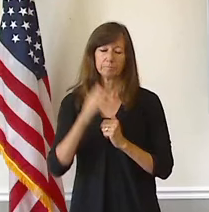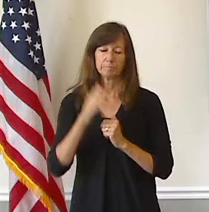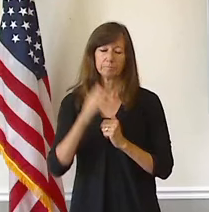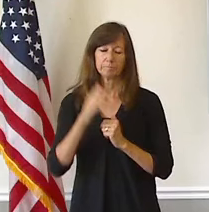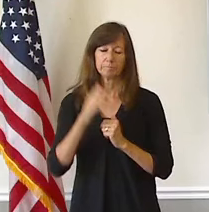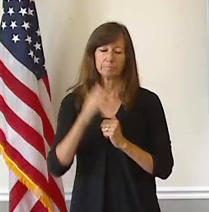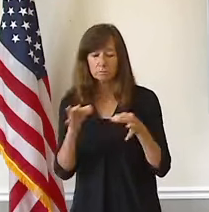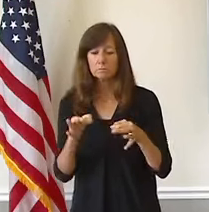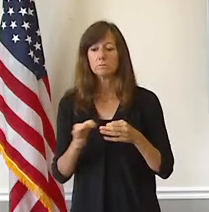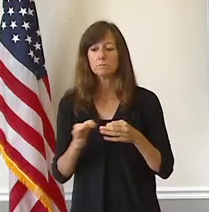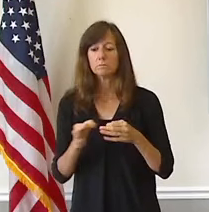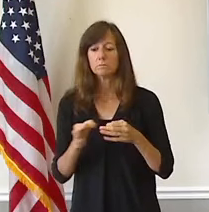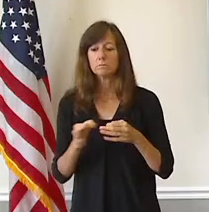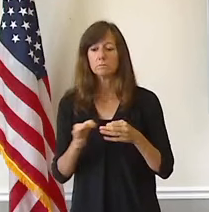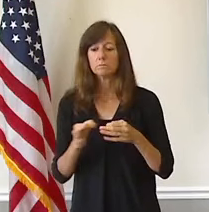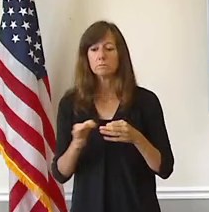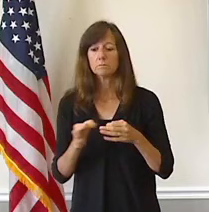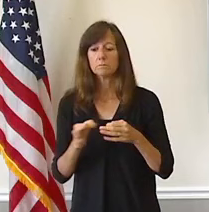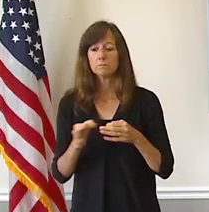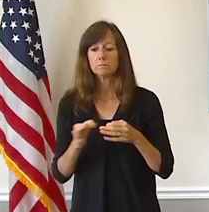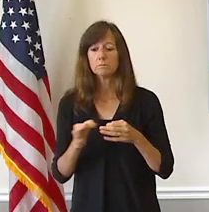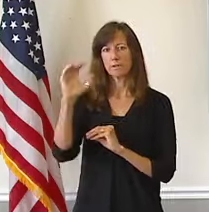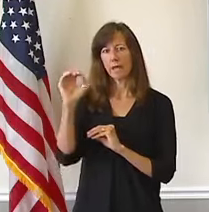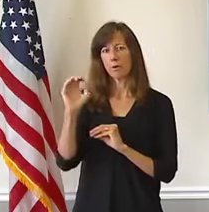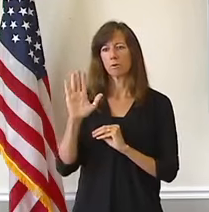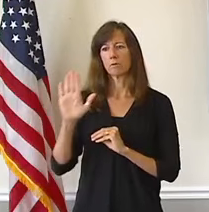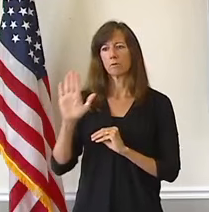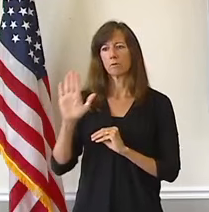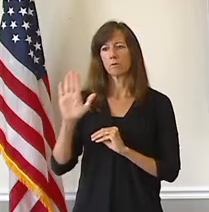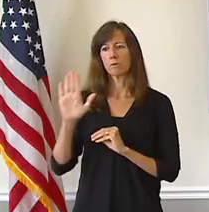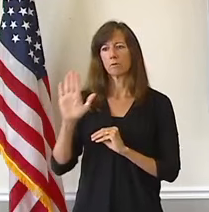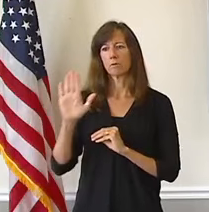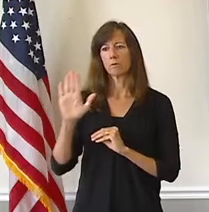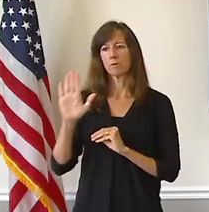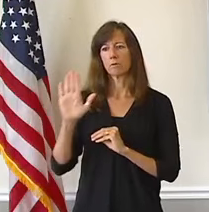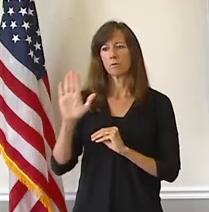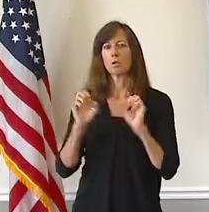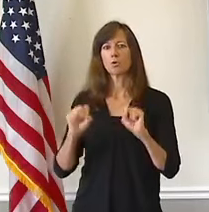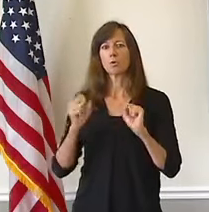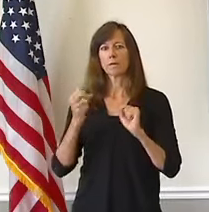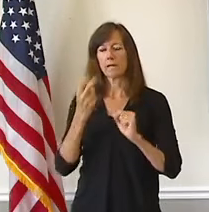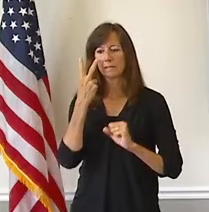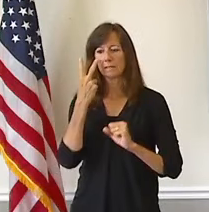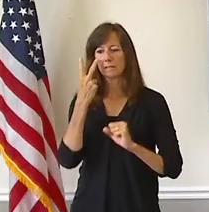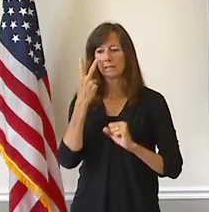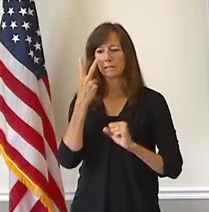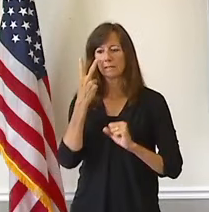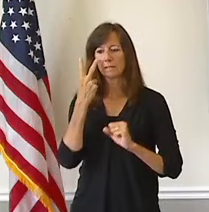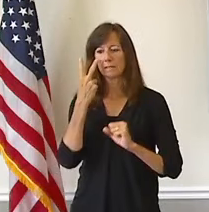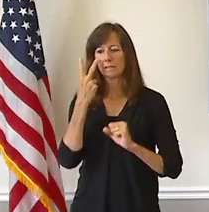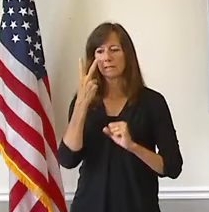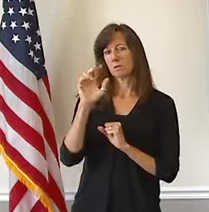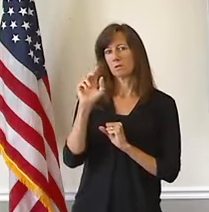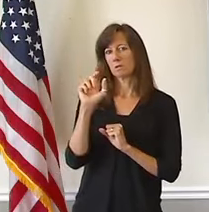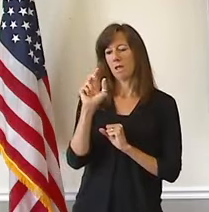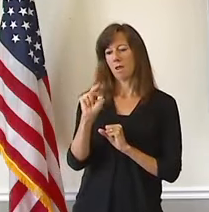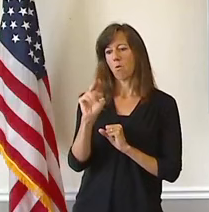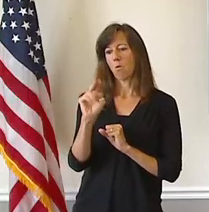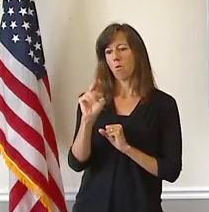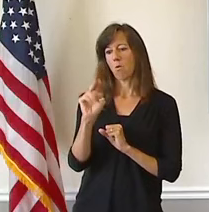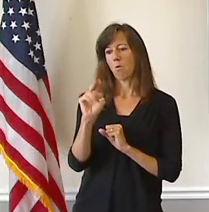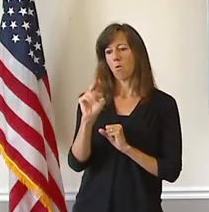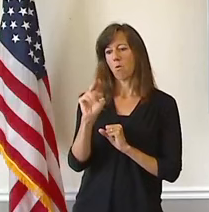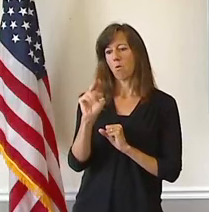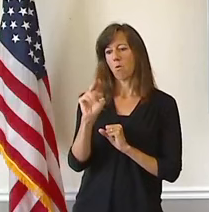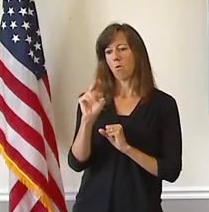First, let's talk about the county's data. We'll go right to the dashboard. Again, you can find this information at DutchessNY.gov. In the